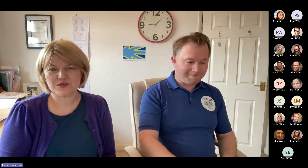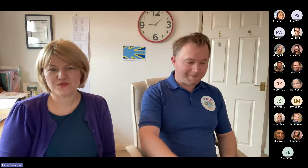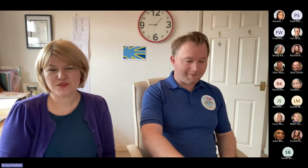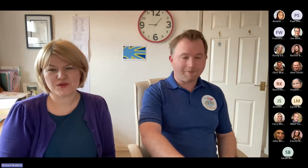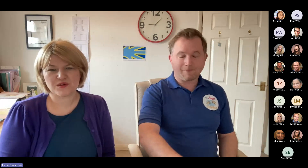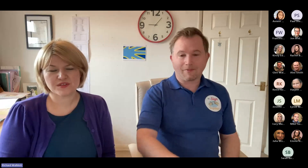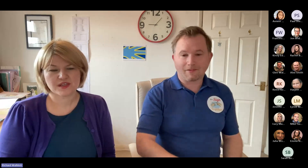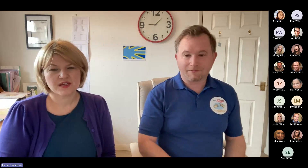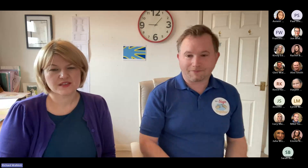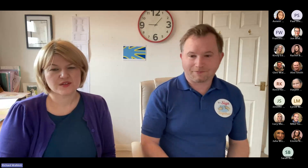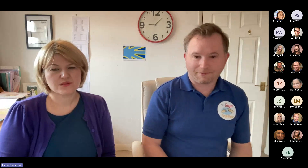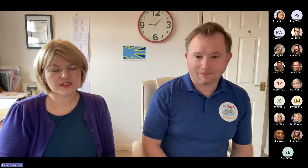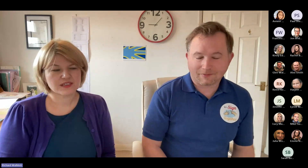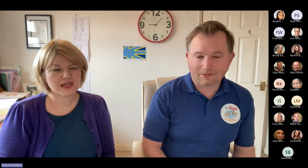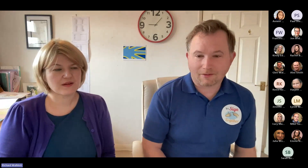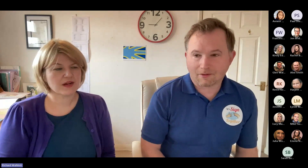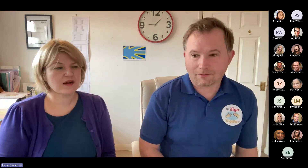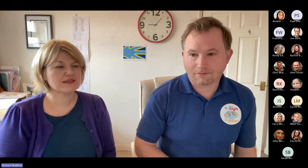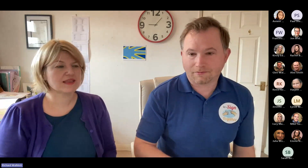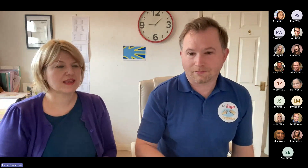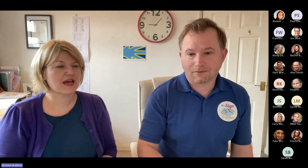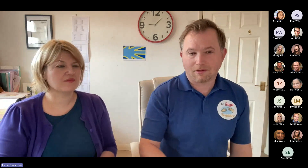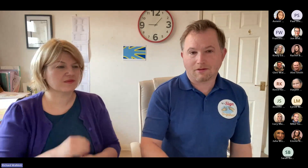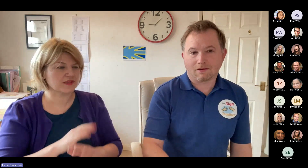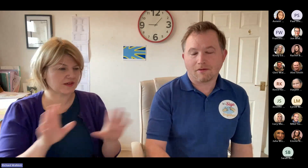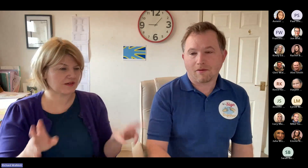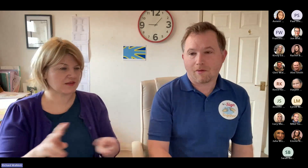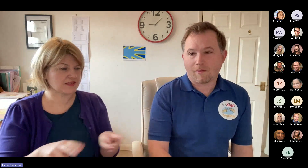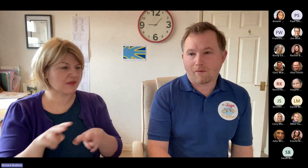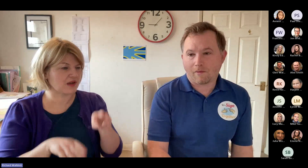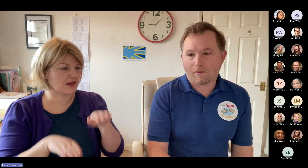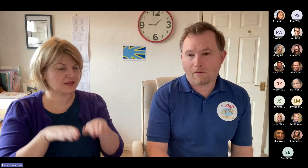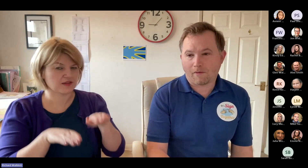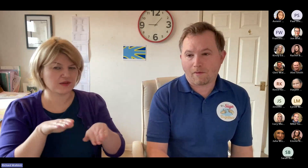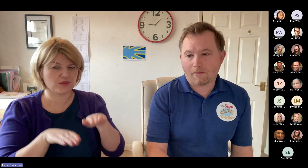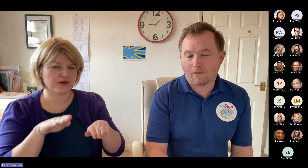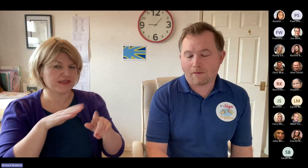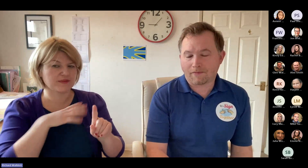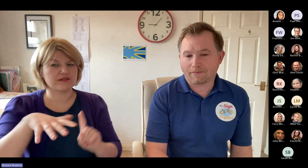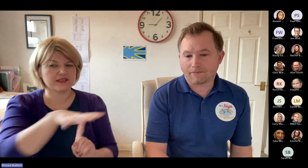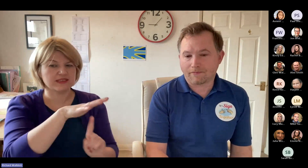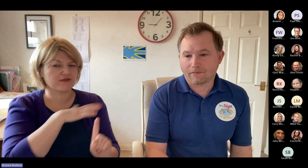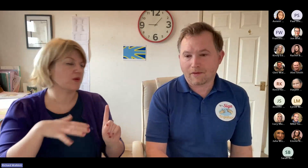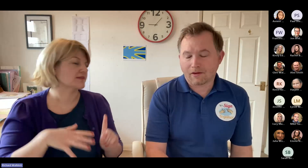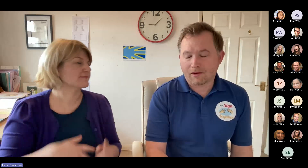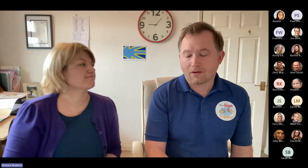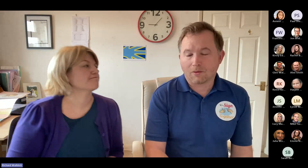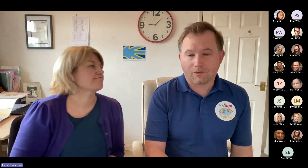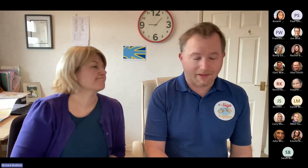food for thought. So Richard, how is that video similar to what you experienced of the world?